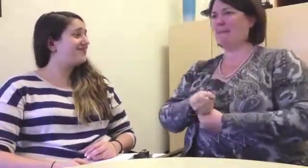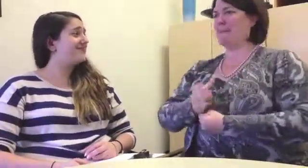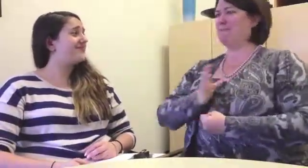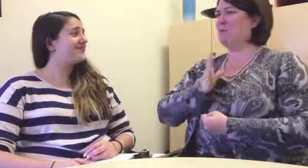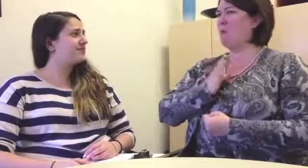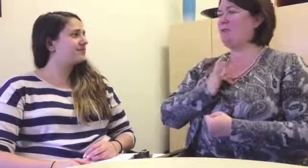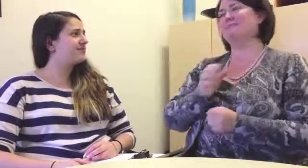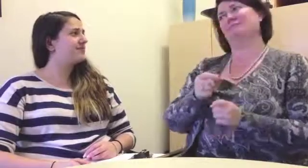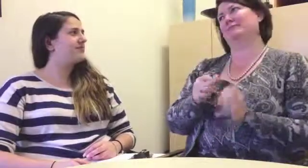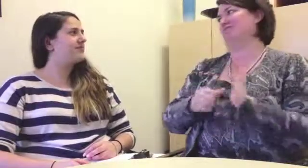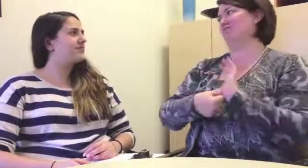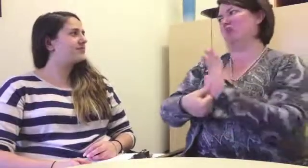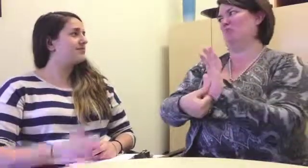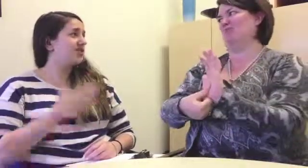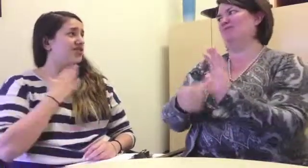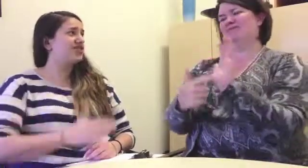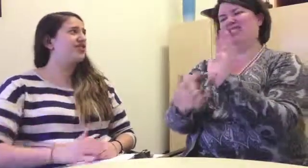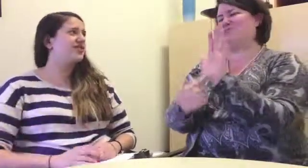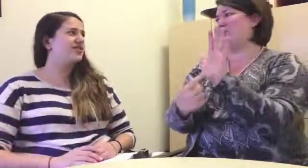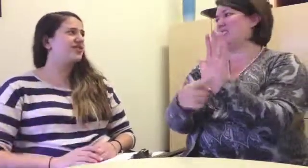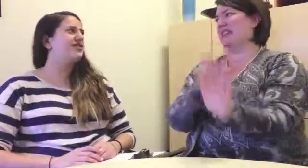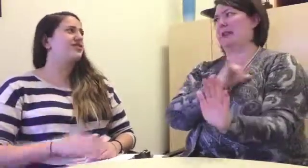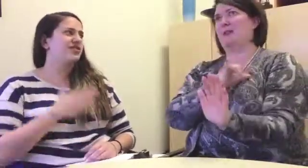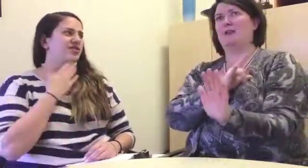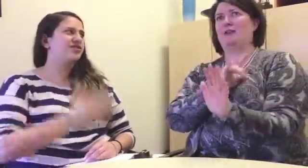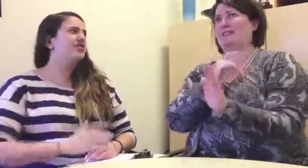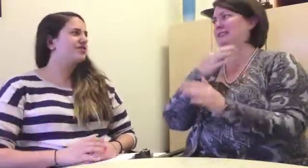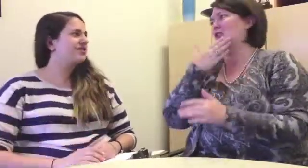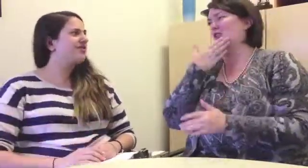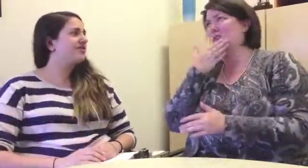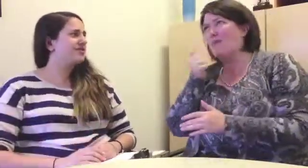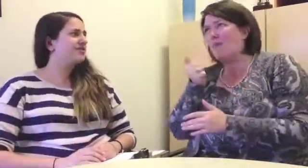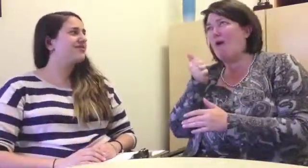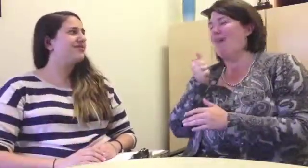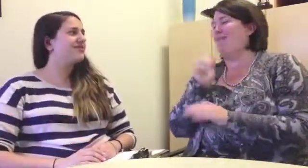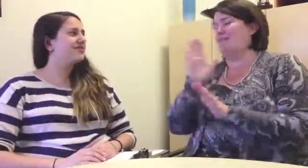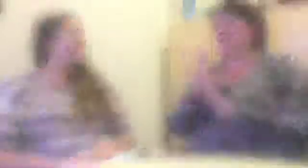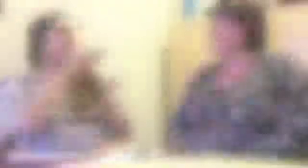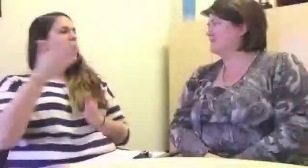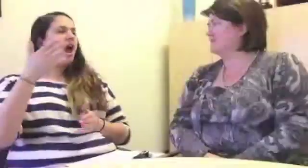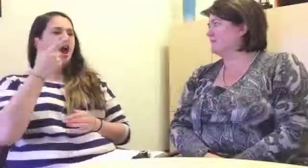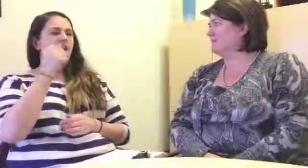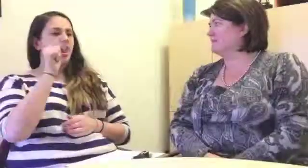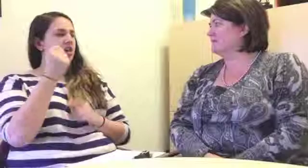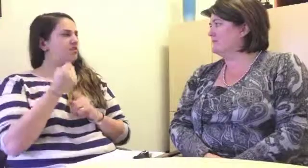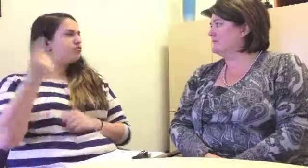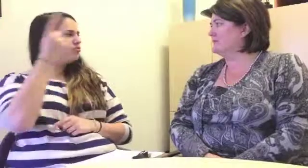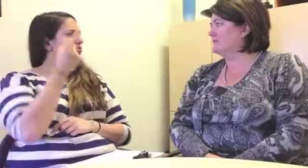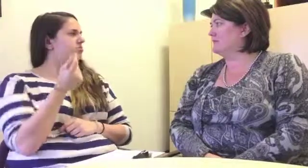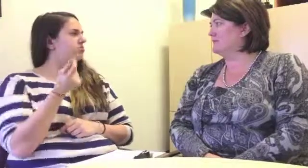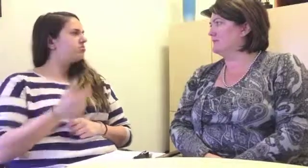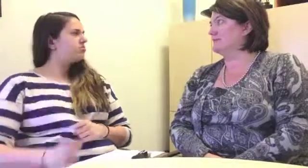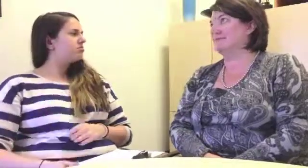Just everything was fabulous about them. Very impressive. The level of confidence that they showed,